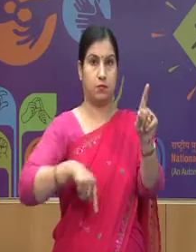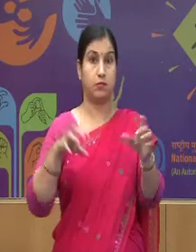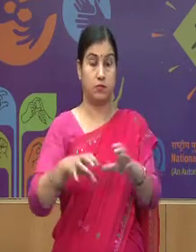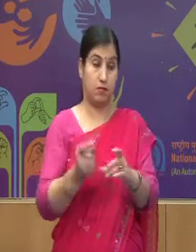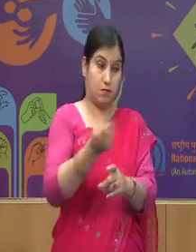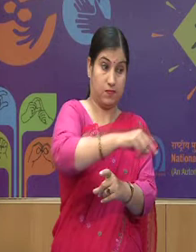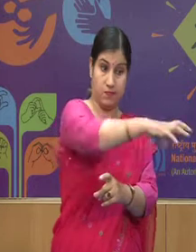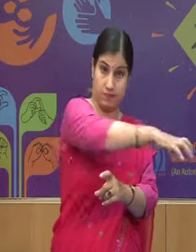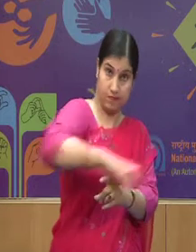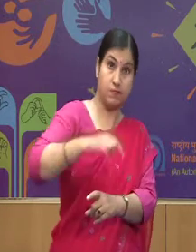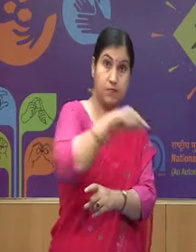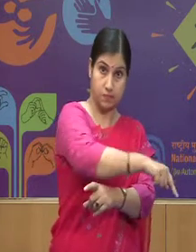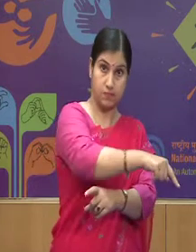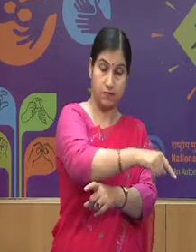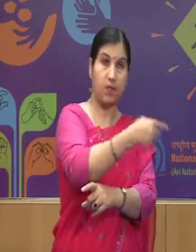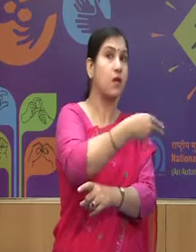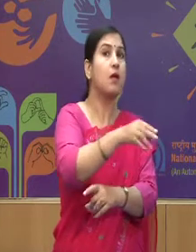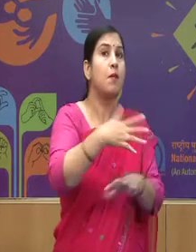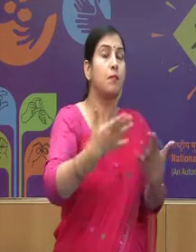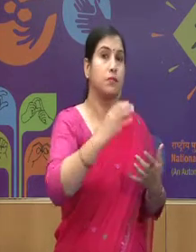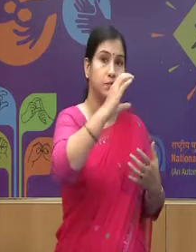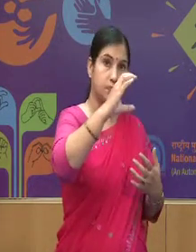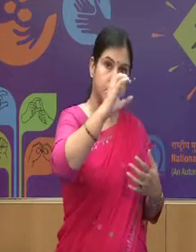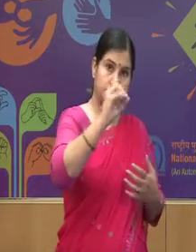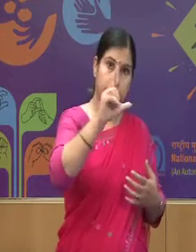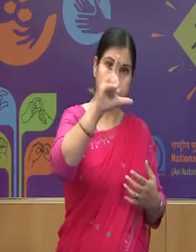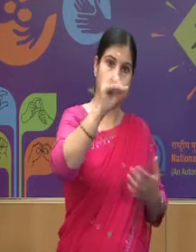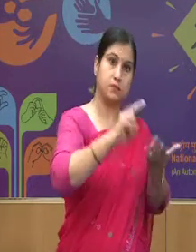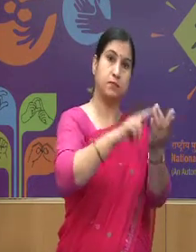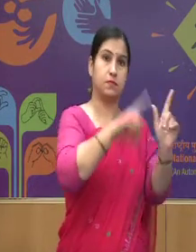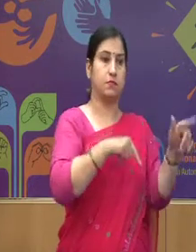while the slave country was called as colony.